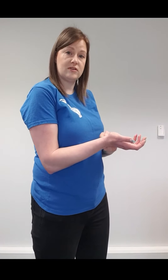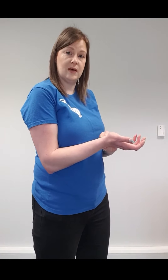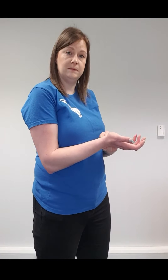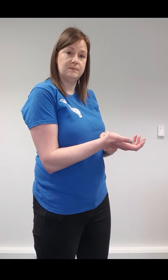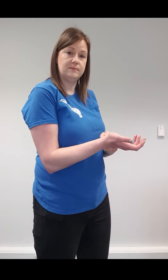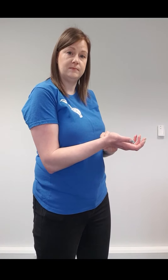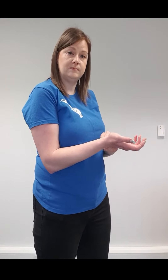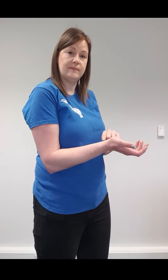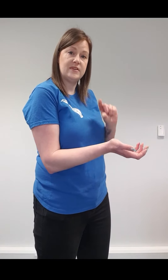Doctor.